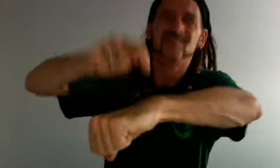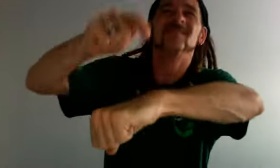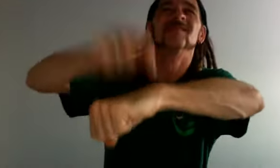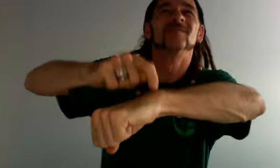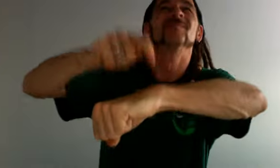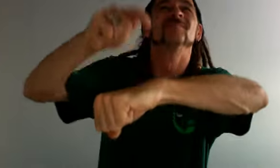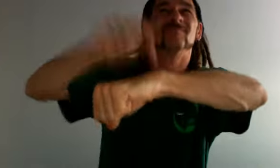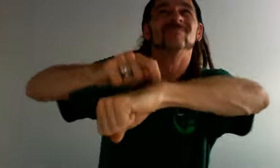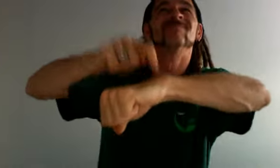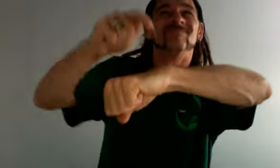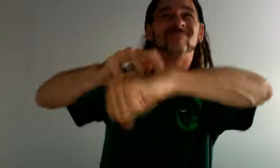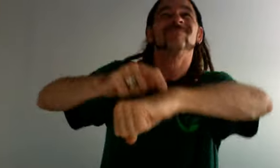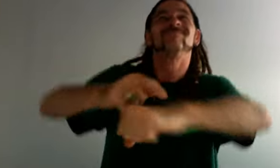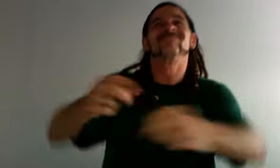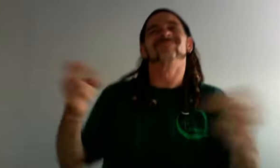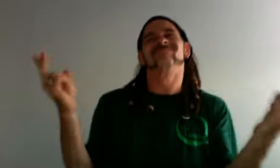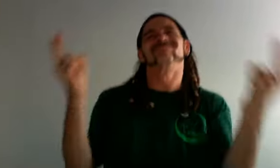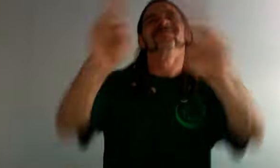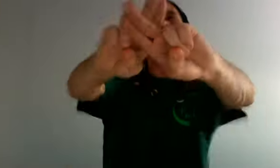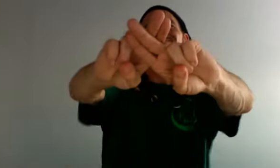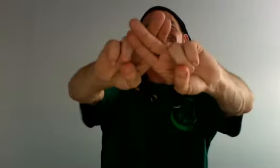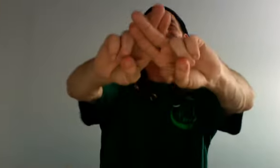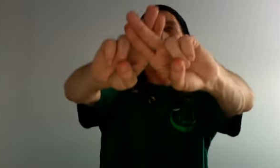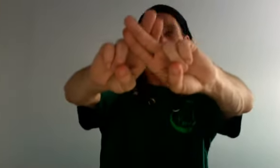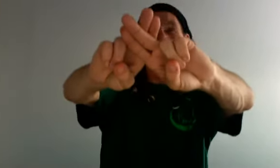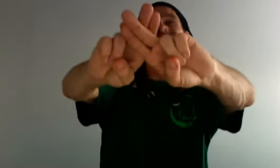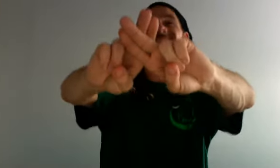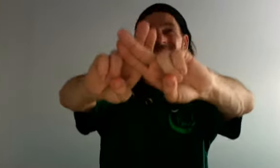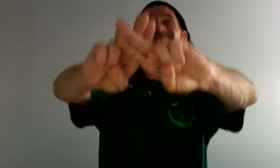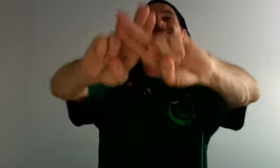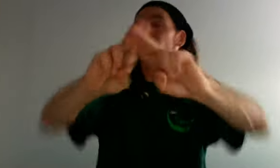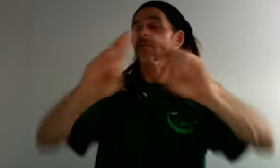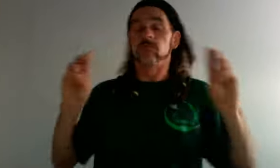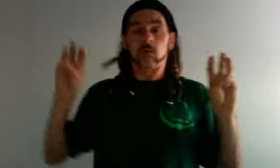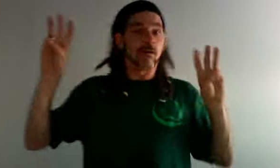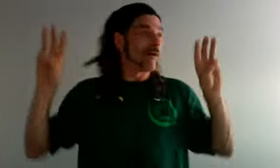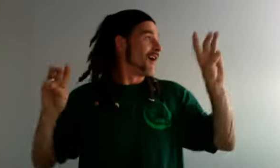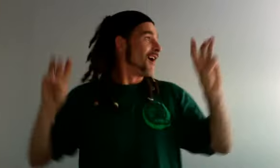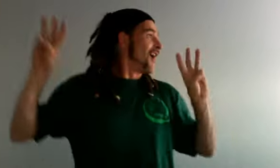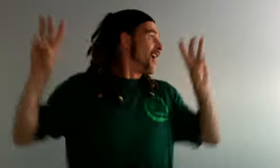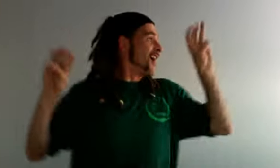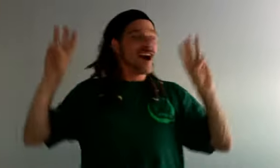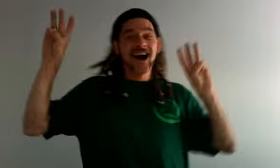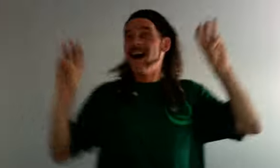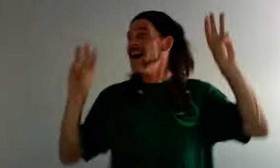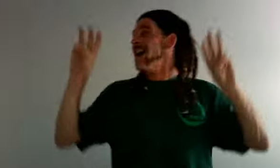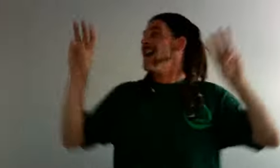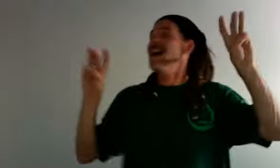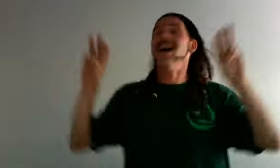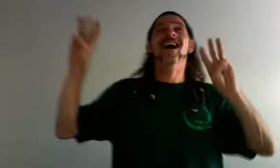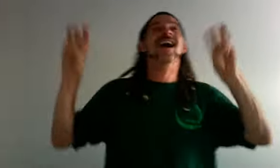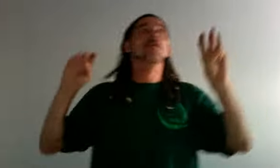this someone in the union before you're in the first grade? No. I met her since I've been here. The interview I did with Southern Harmony Law,